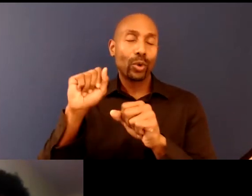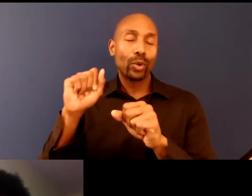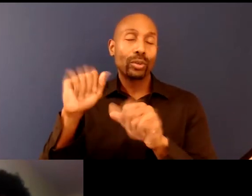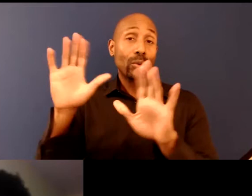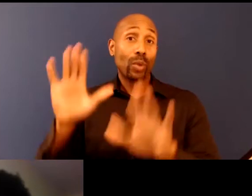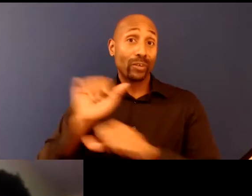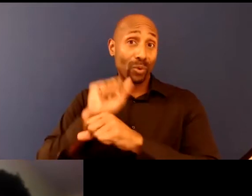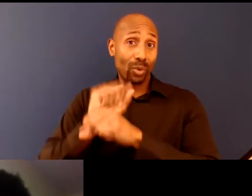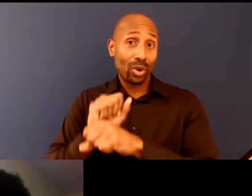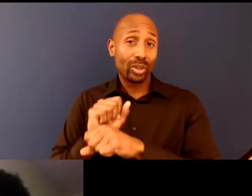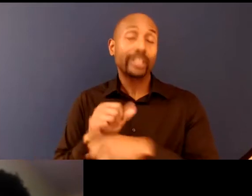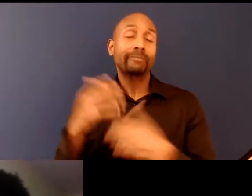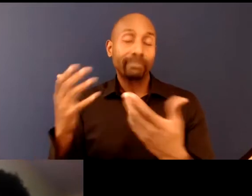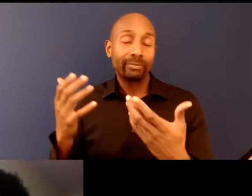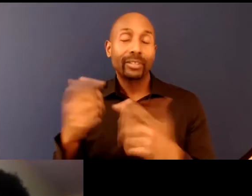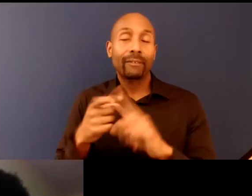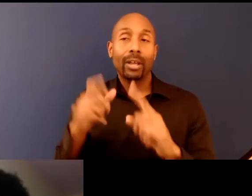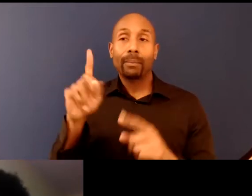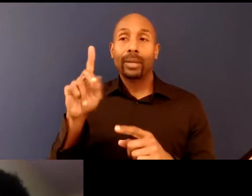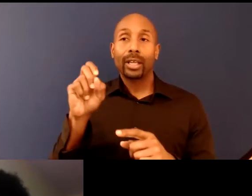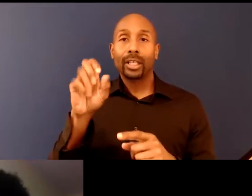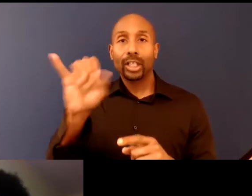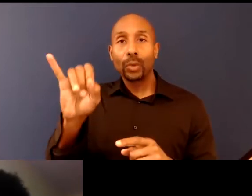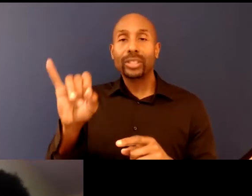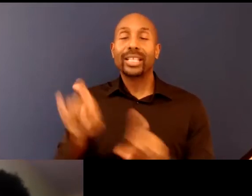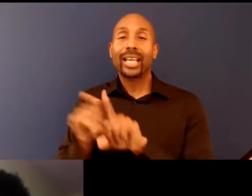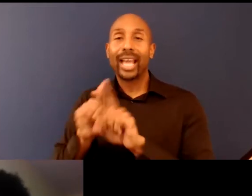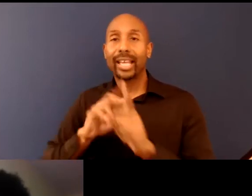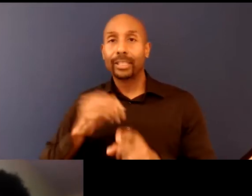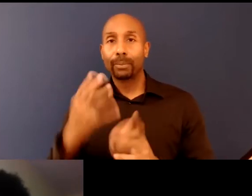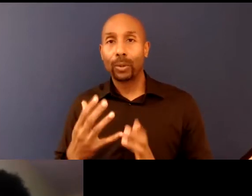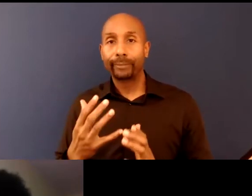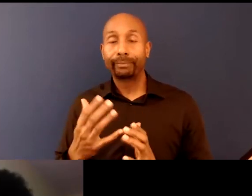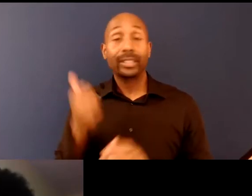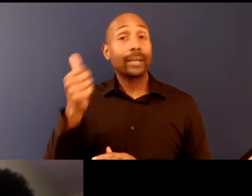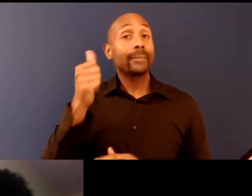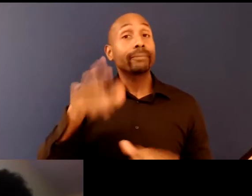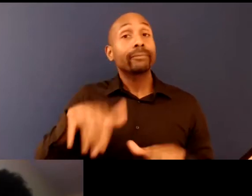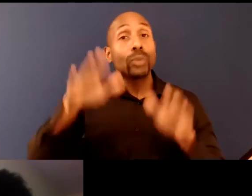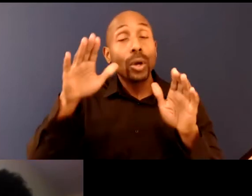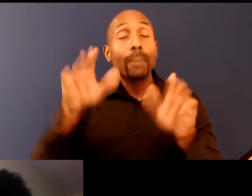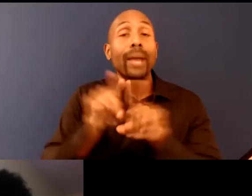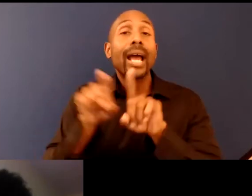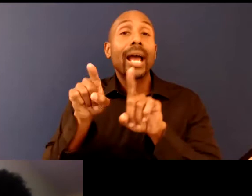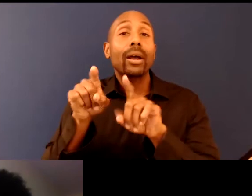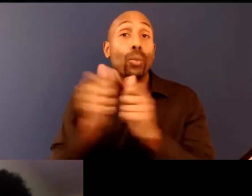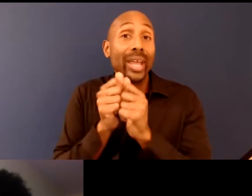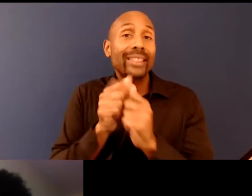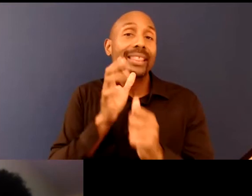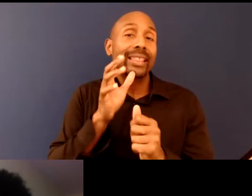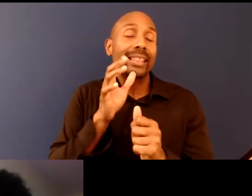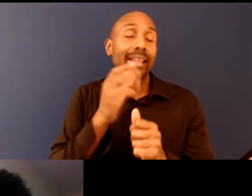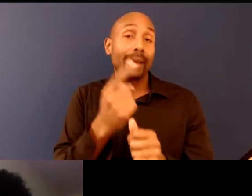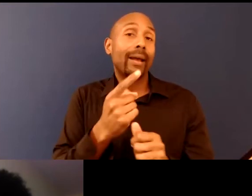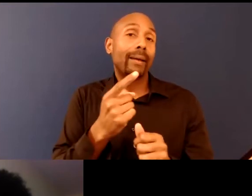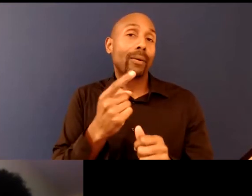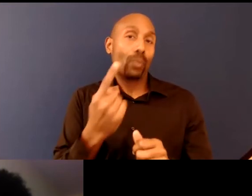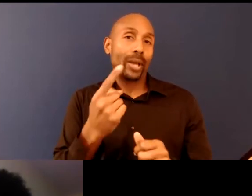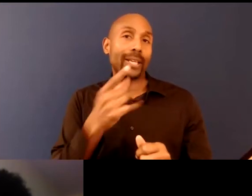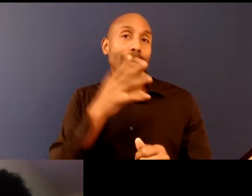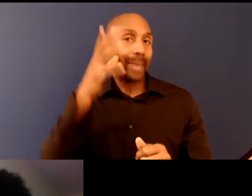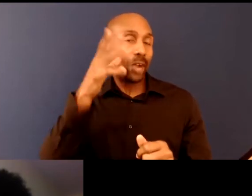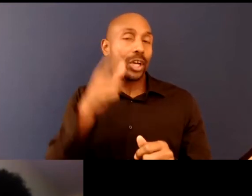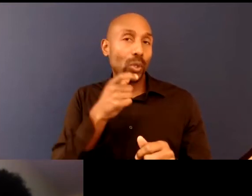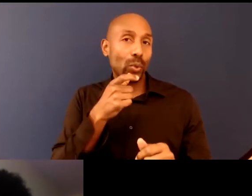doing as a poet. So Kosi grew up with a deaf parent and lives in the Washington, D.C. area.